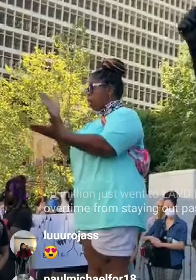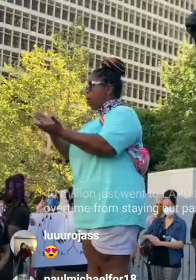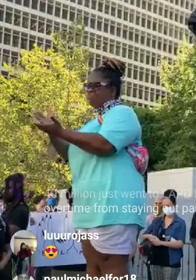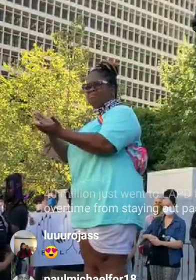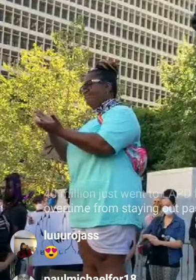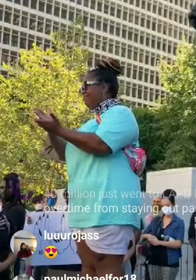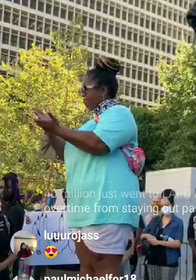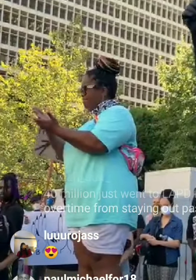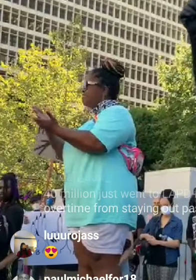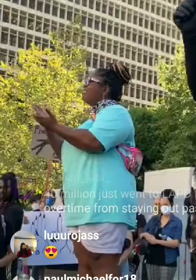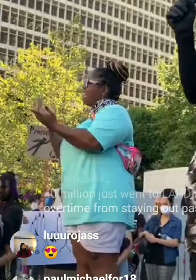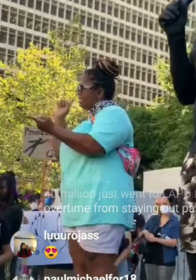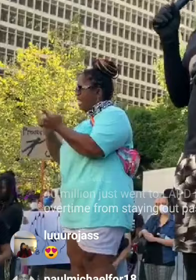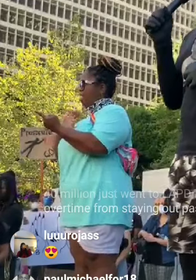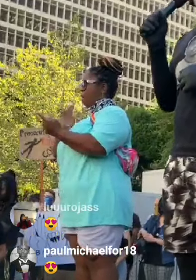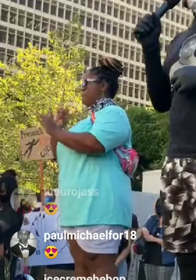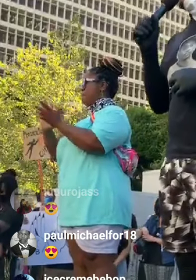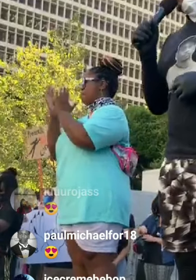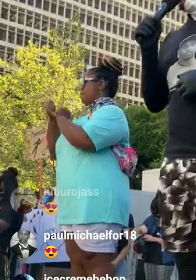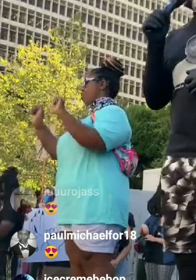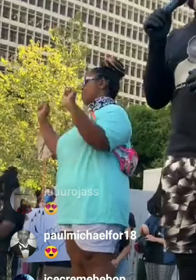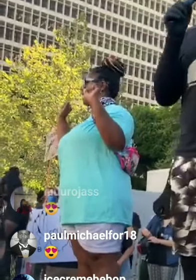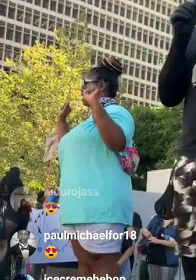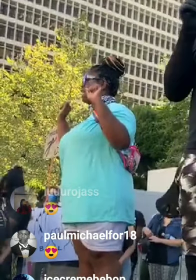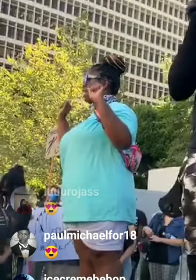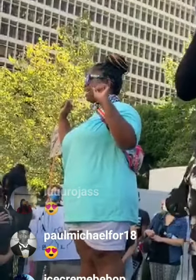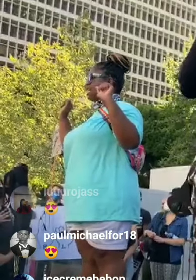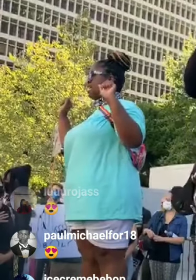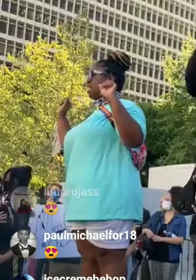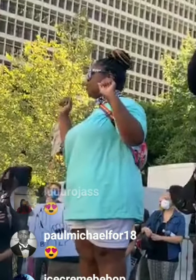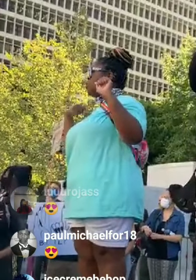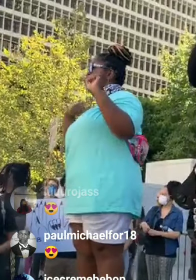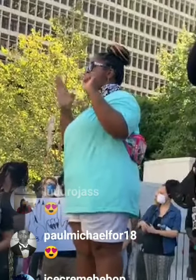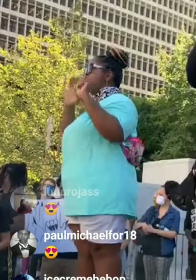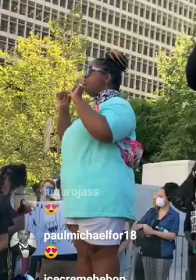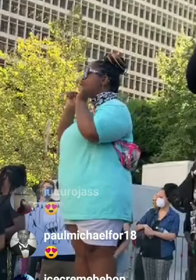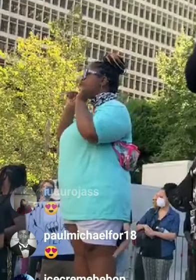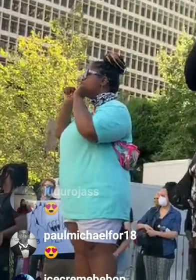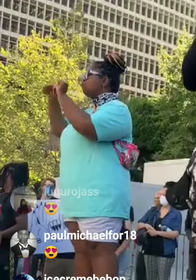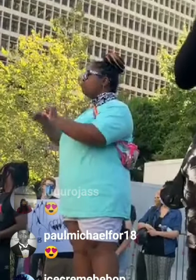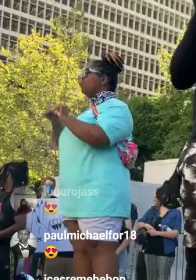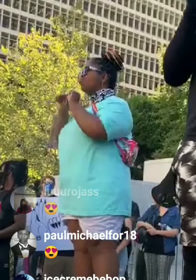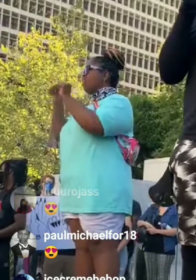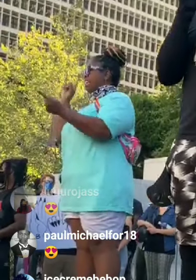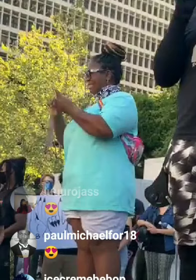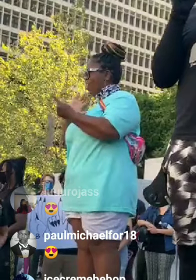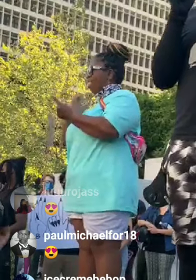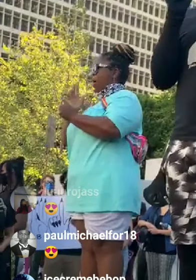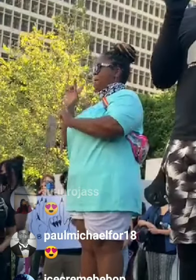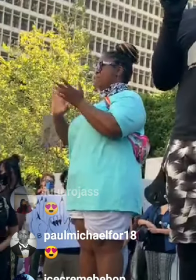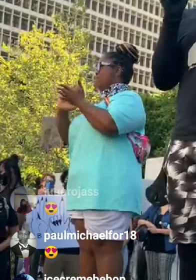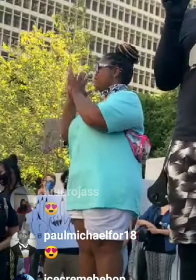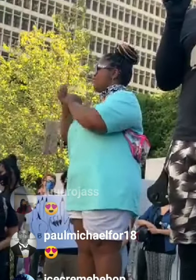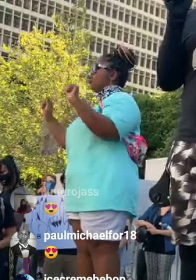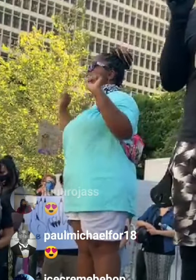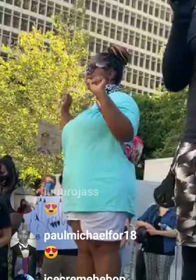our people are free. Okay. We ain't gonna stop till our people